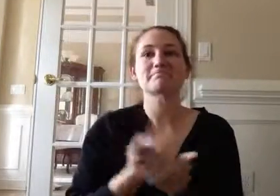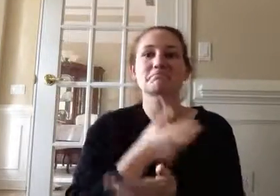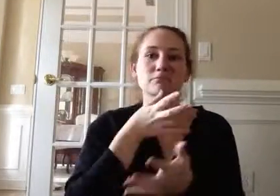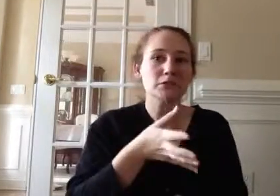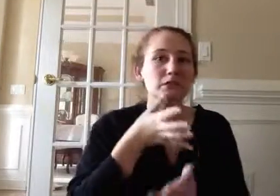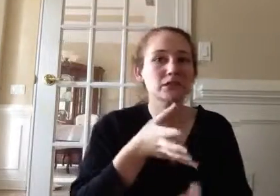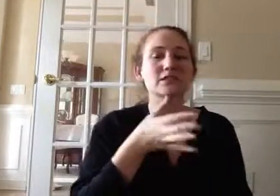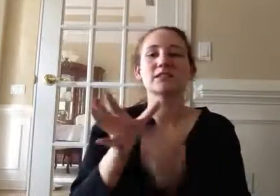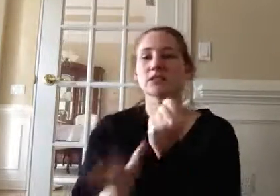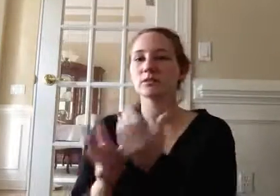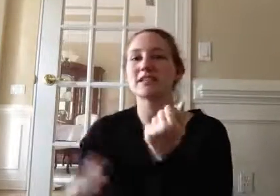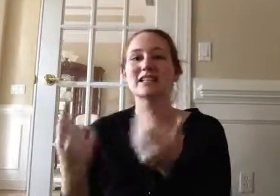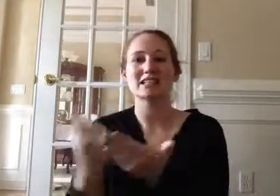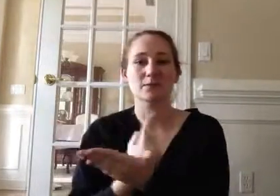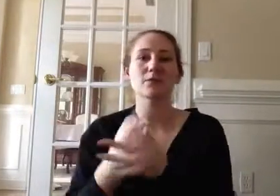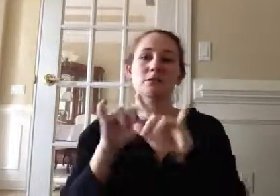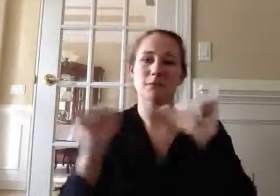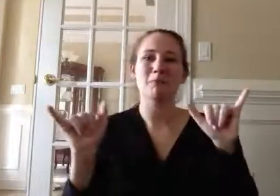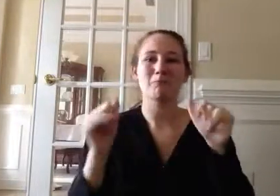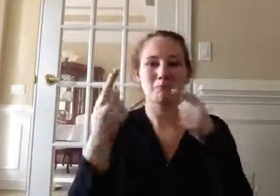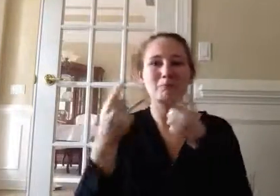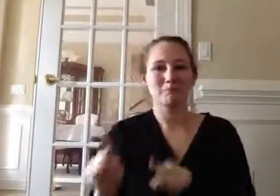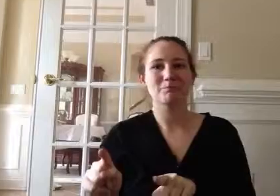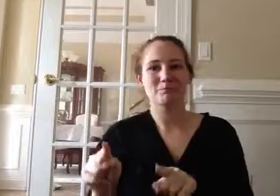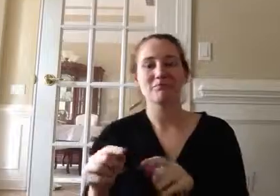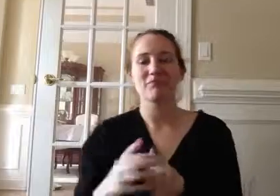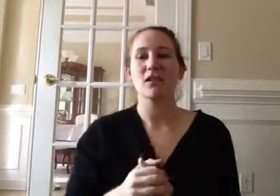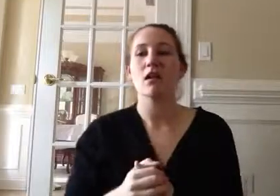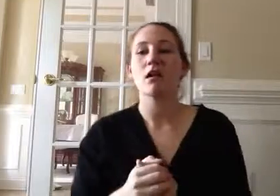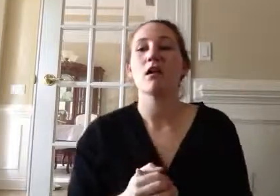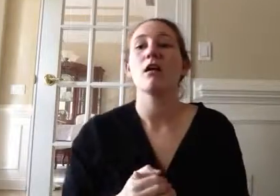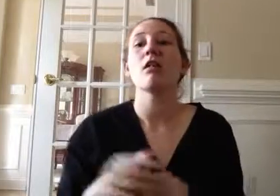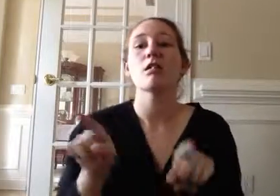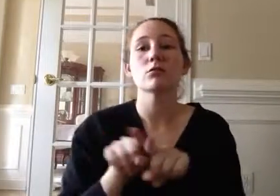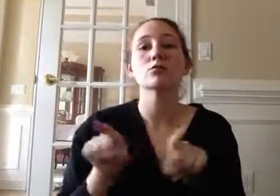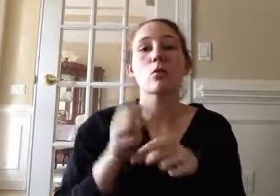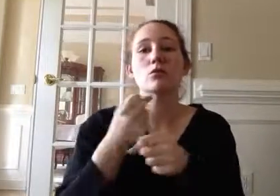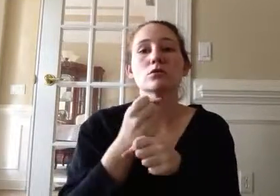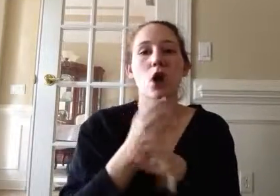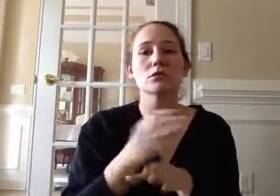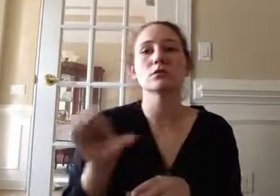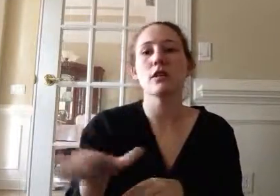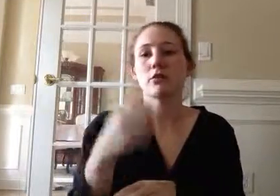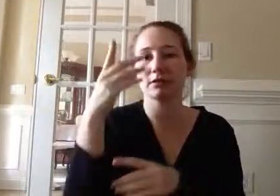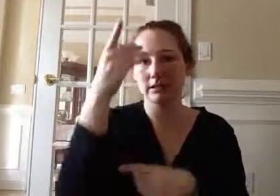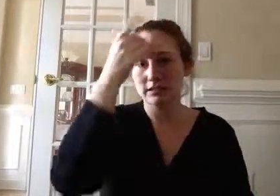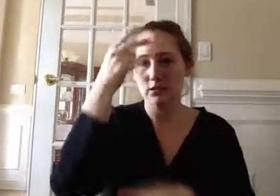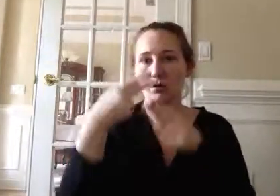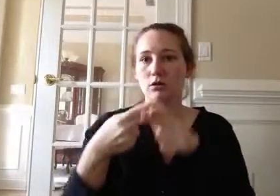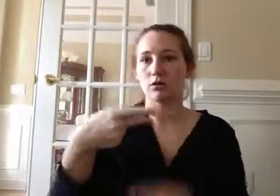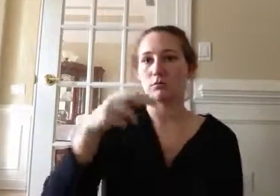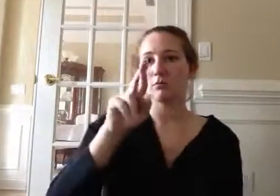diarrhea, sometimes at the same time. This also causes another disease called primary biliary